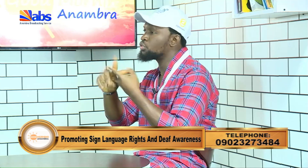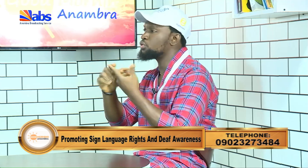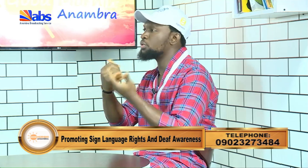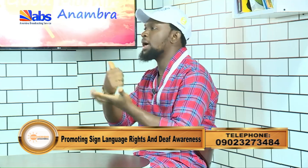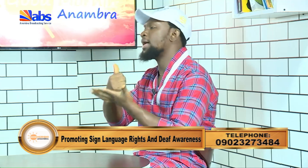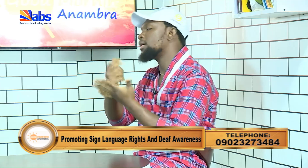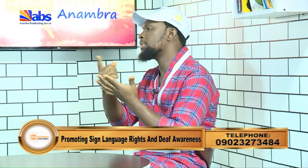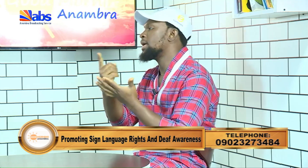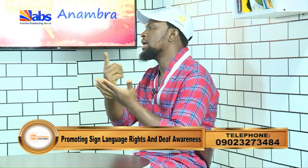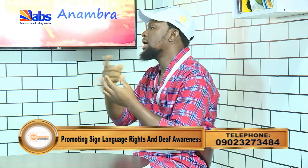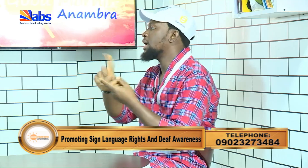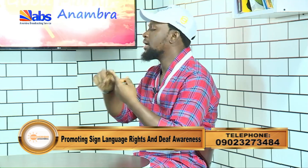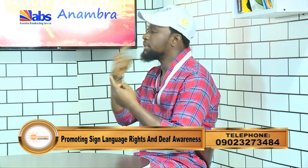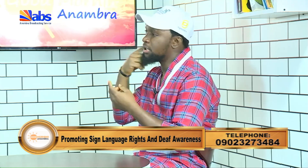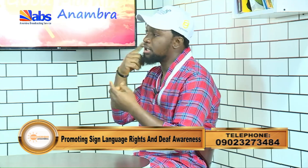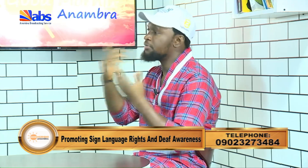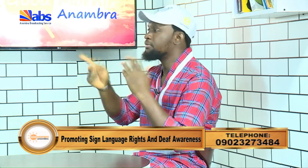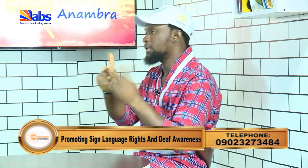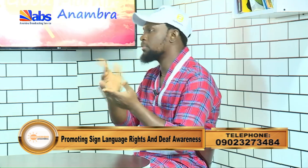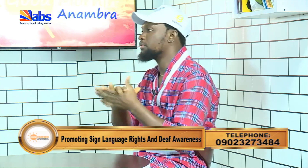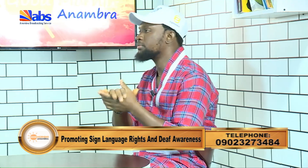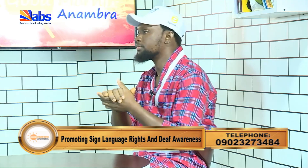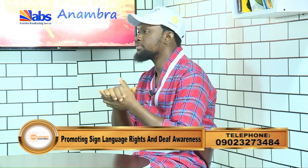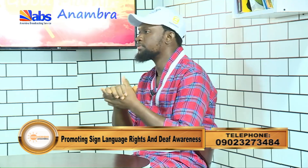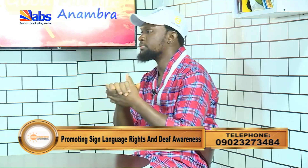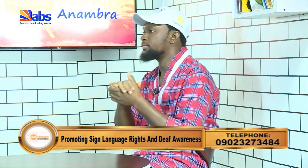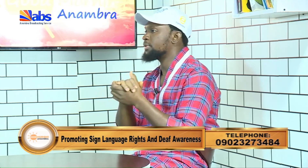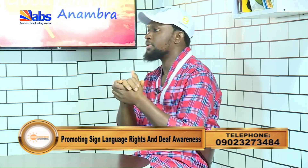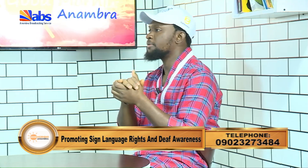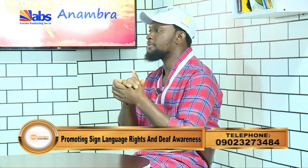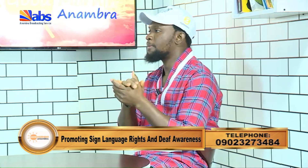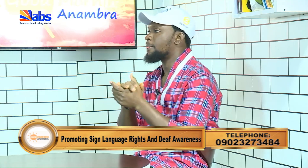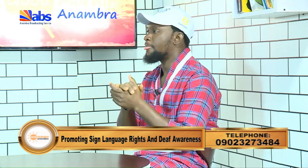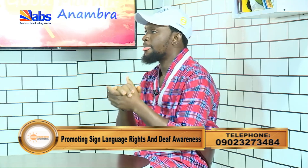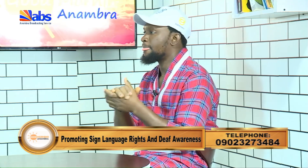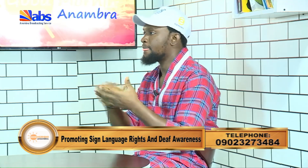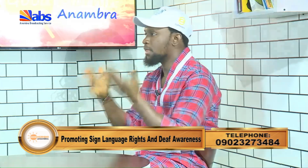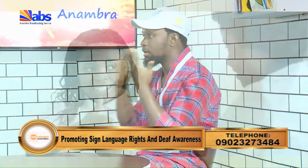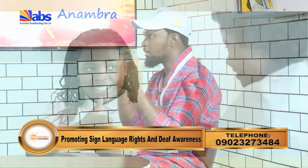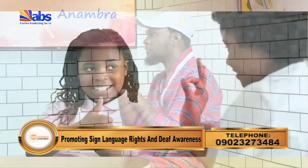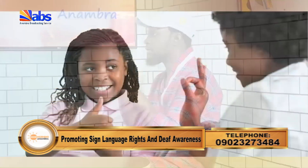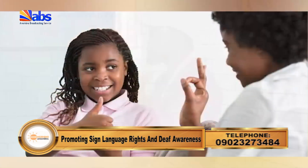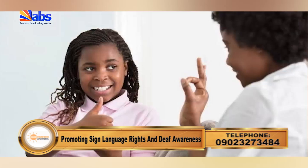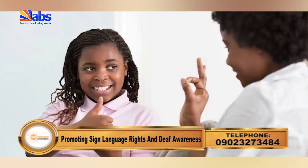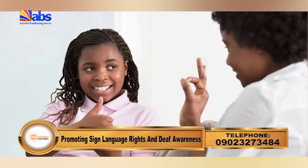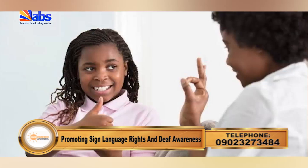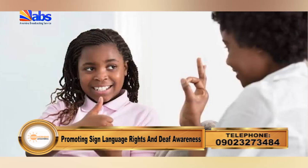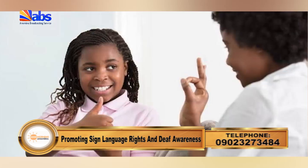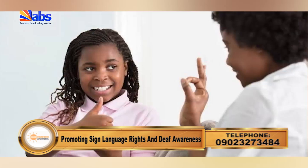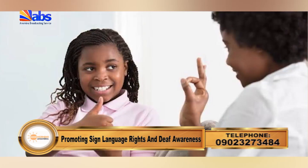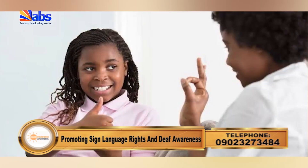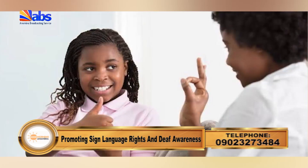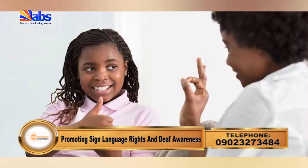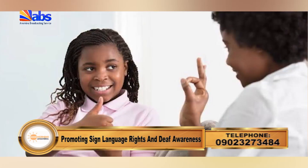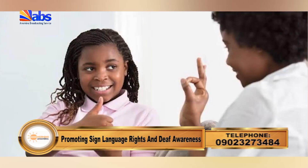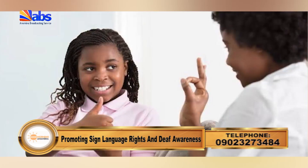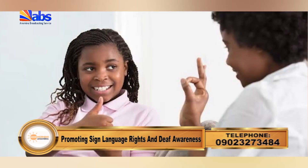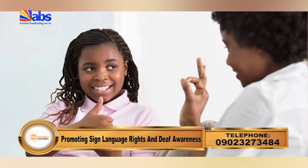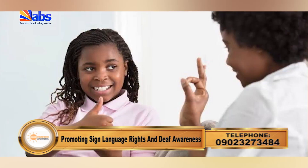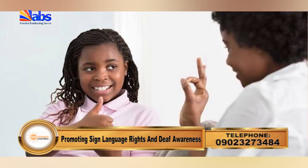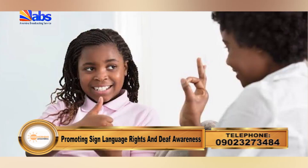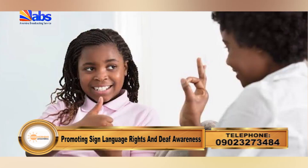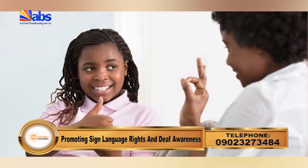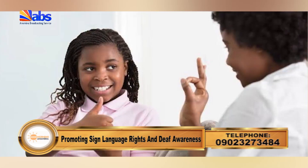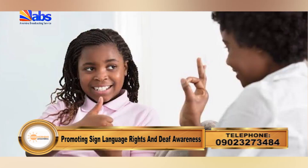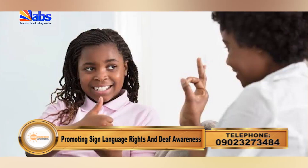do to help the deaf people. Okay. Yeah. Well, thank you so much for that particular submission. But we have to take a